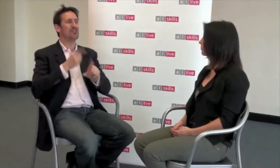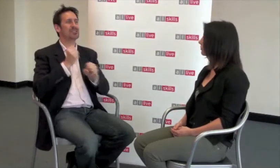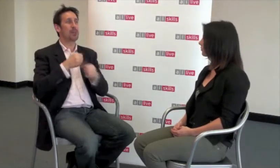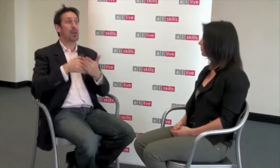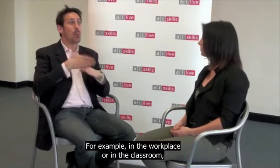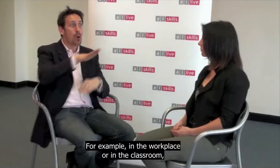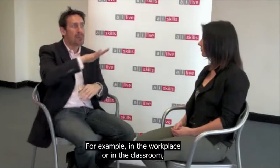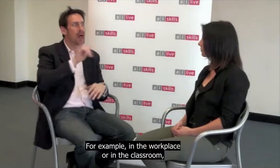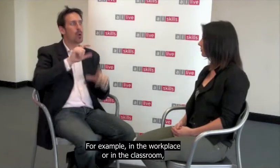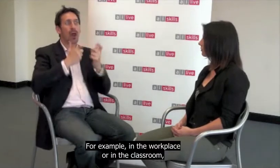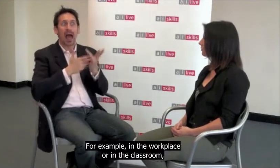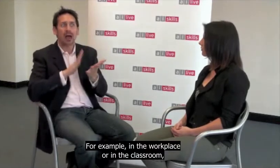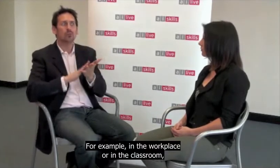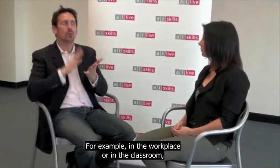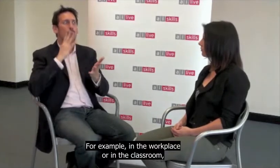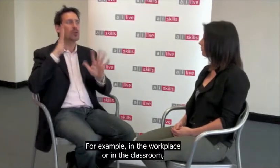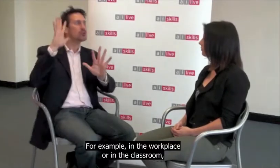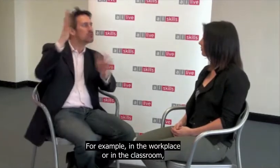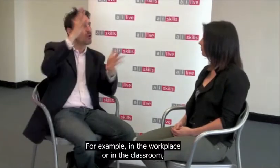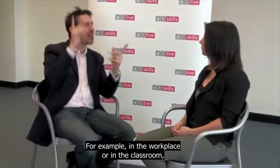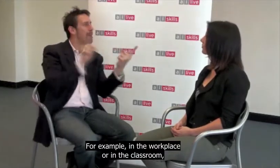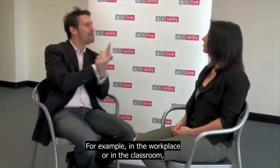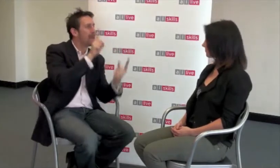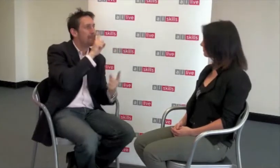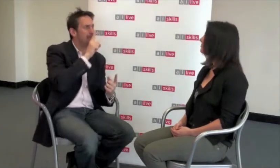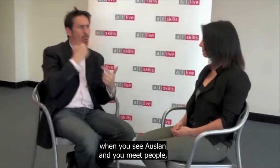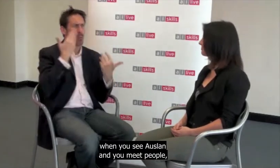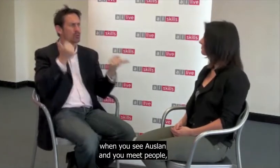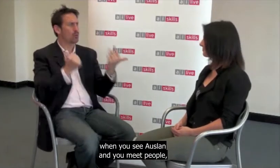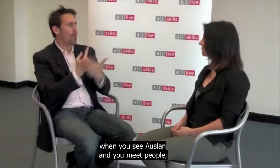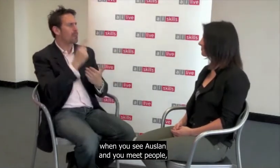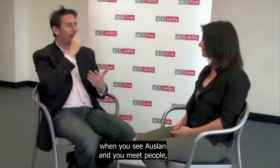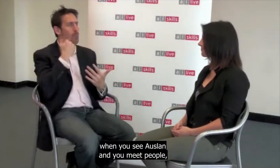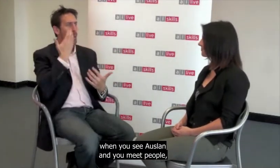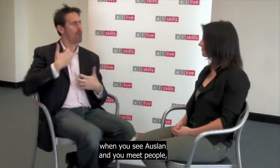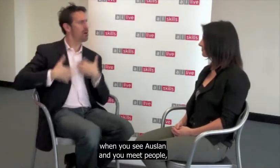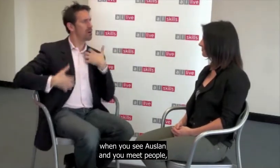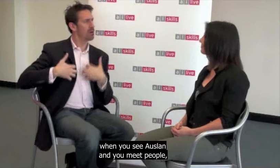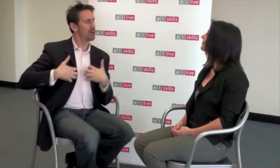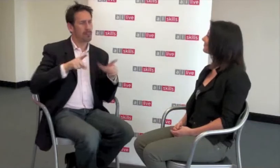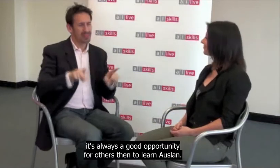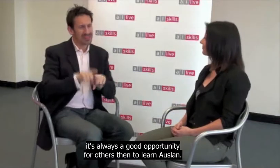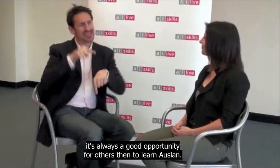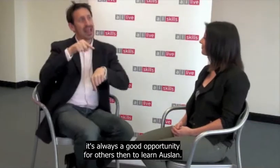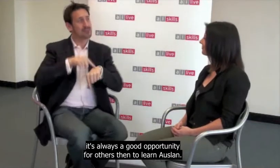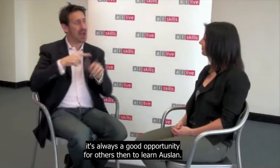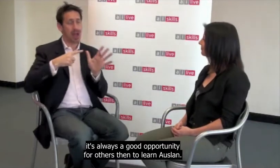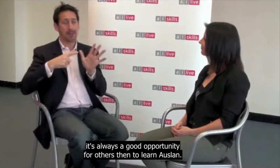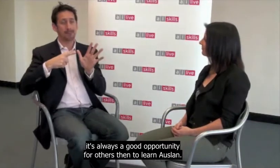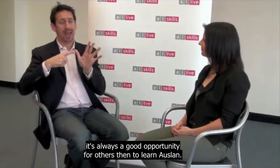For example, in the workplace or in the classroom. When you see Auslan and you meet people, it's always a good opportunity for others then to learn